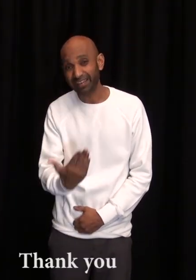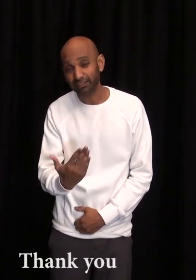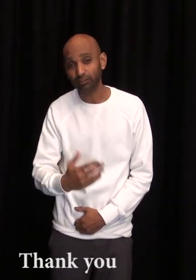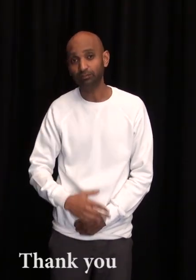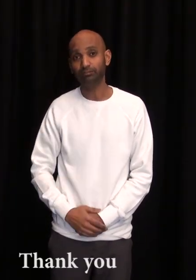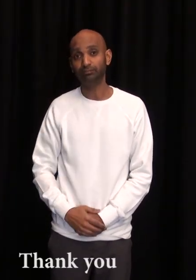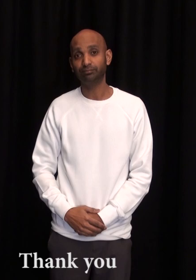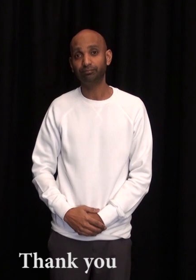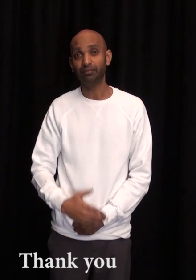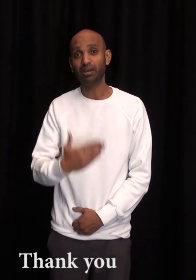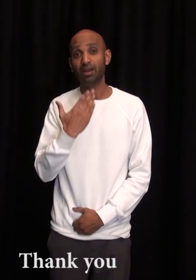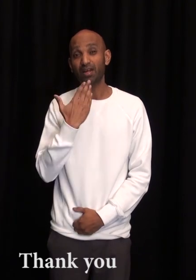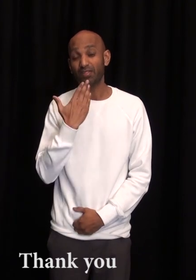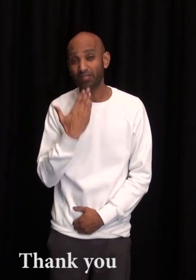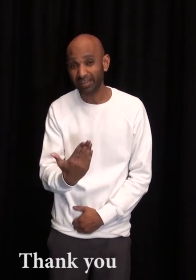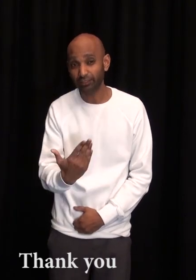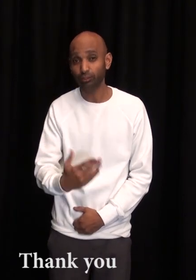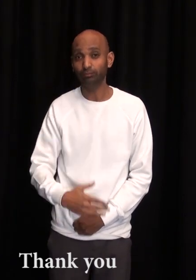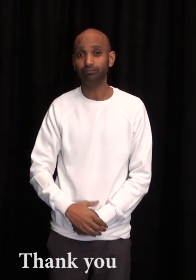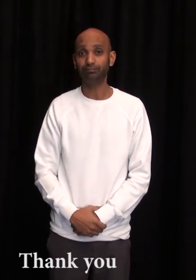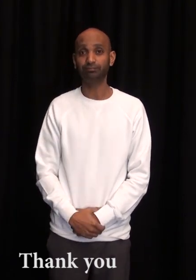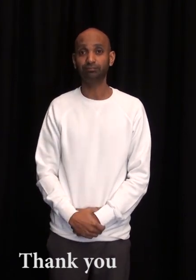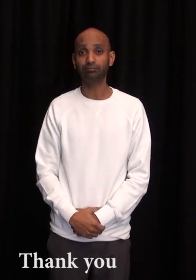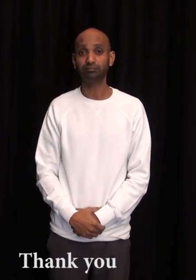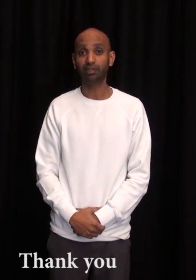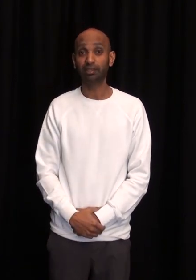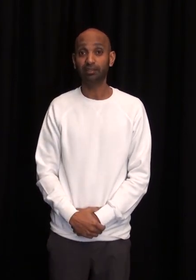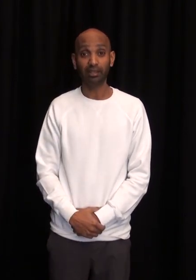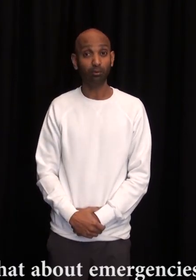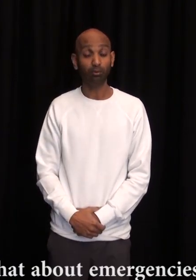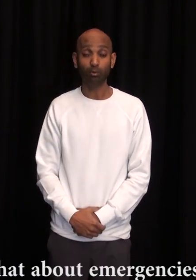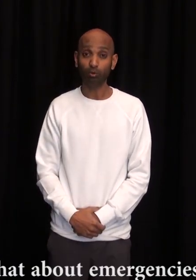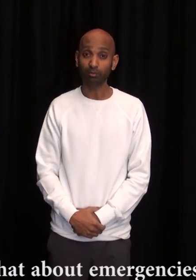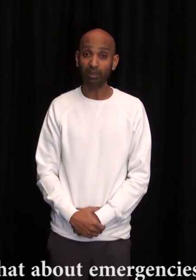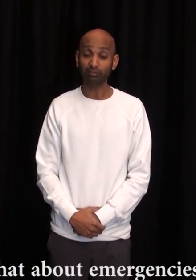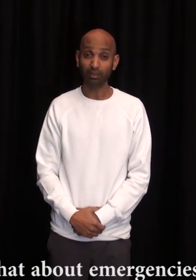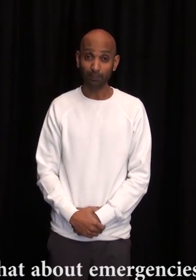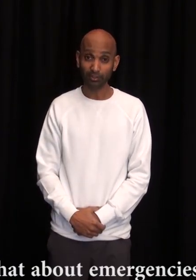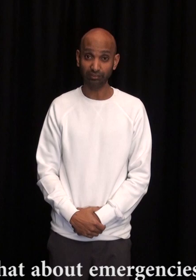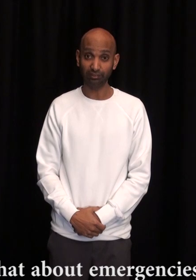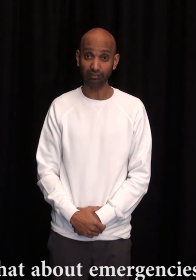Thank you. Thank you. Now, what about emergencies?